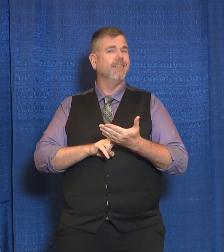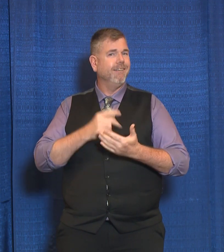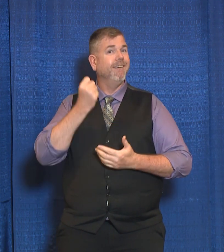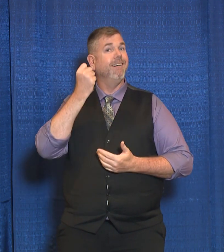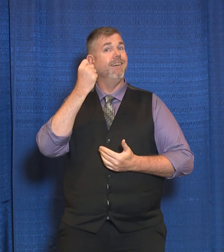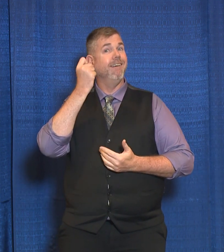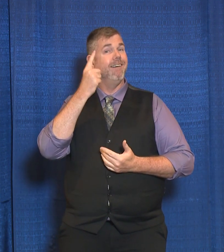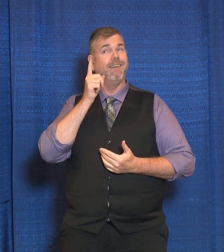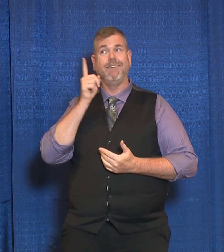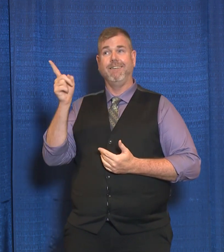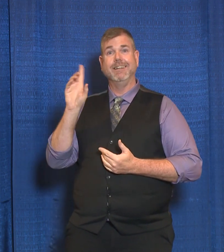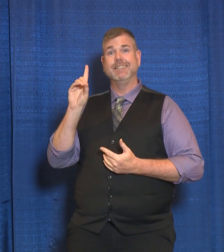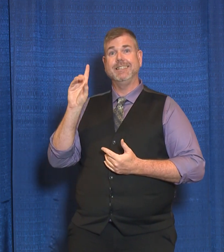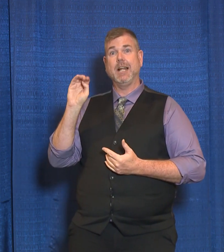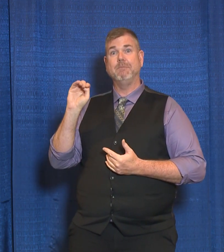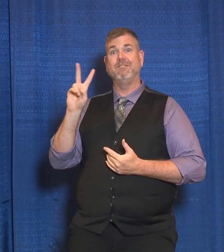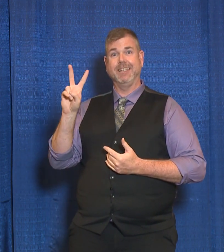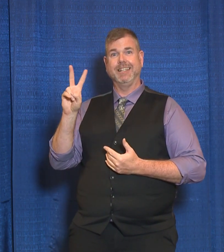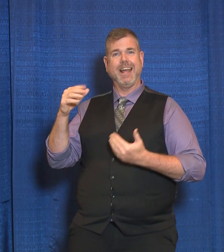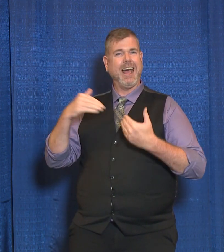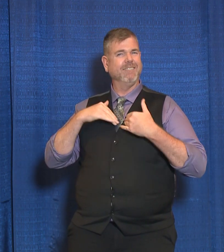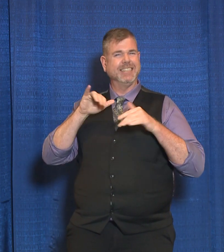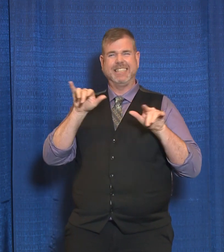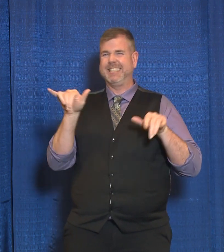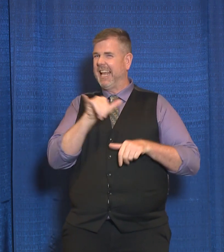card to the California Secretary of State.